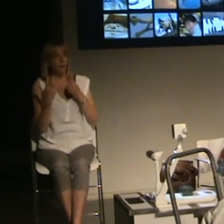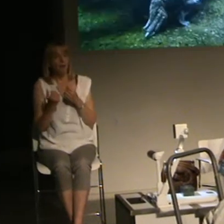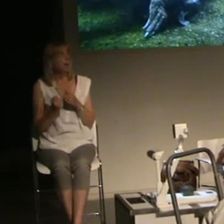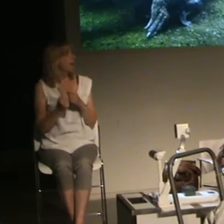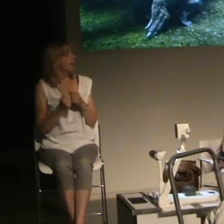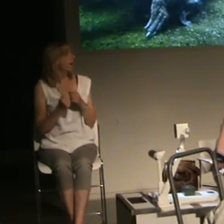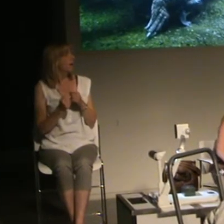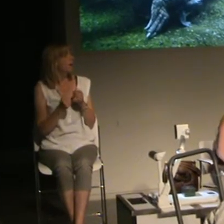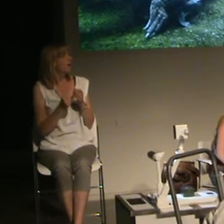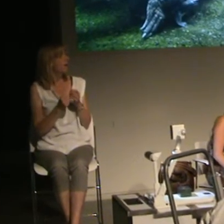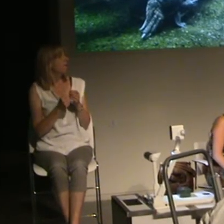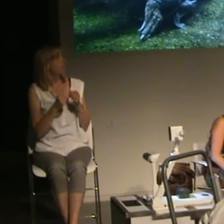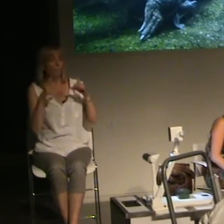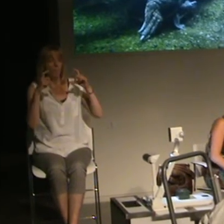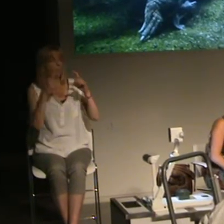that's a good one,